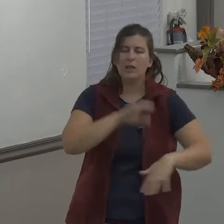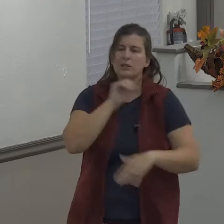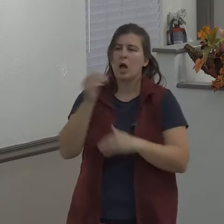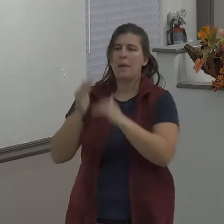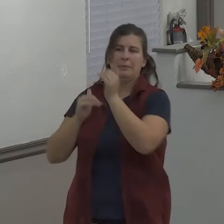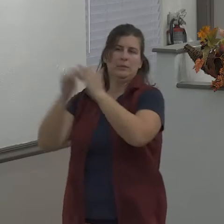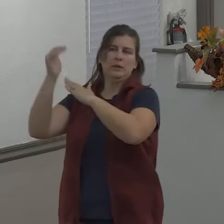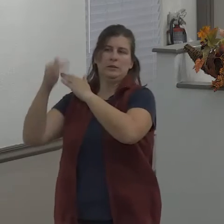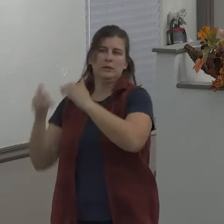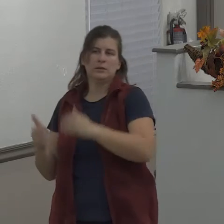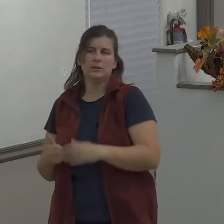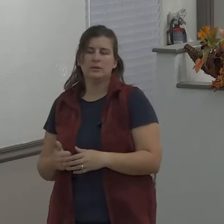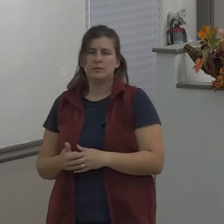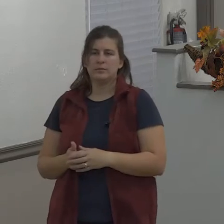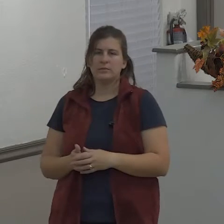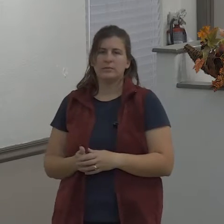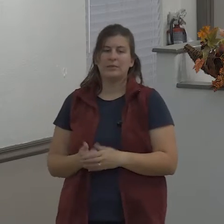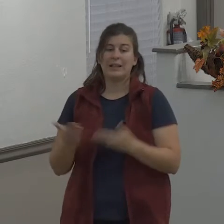up.